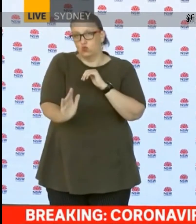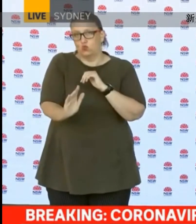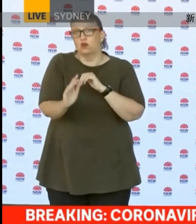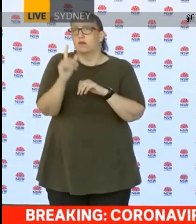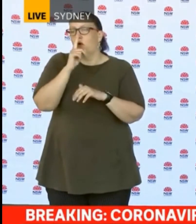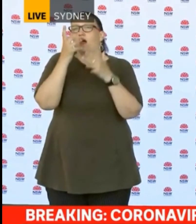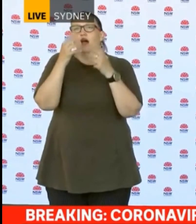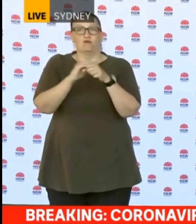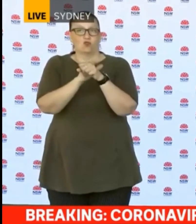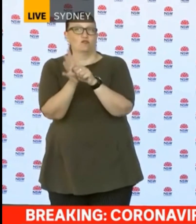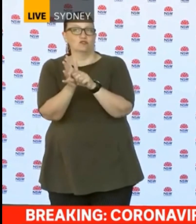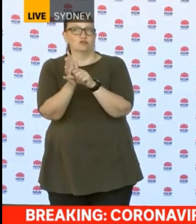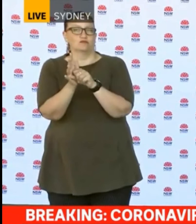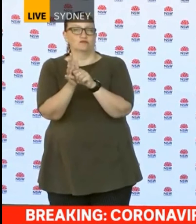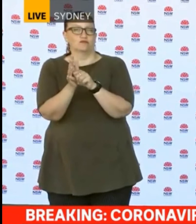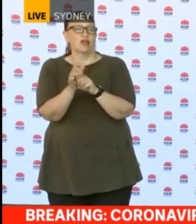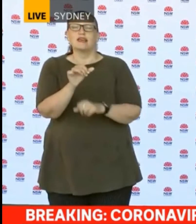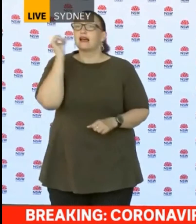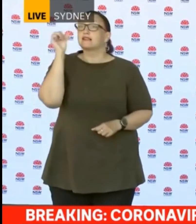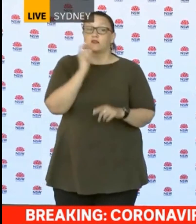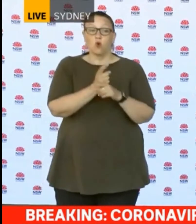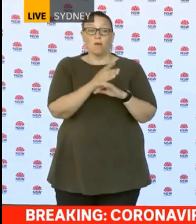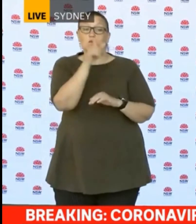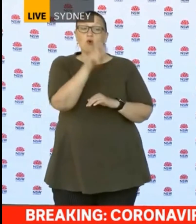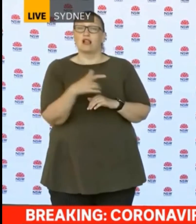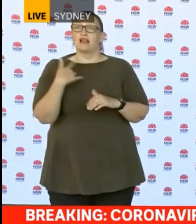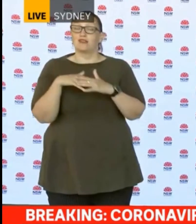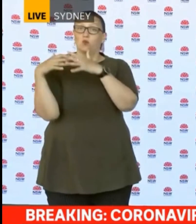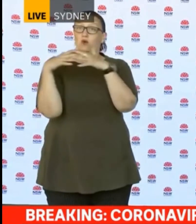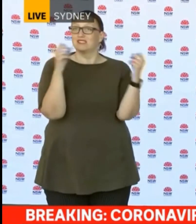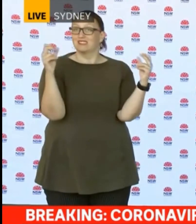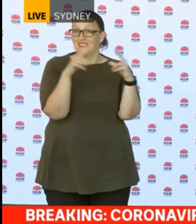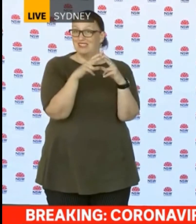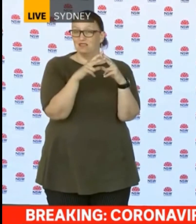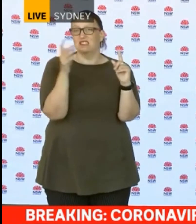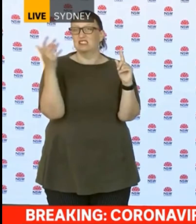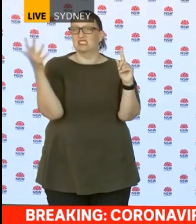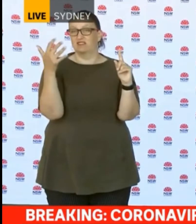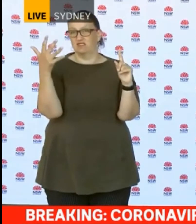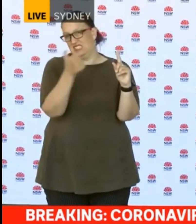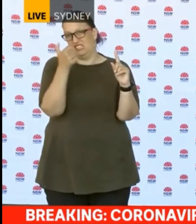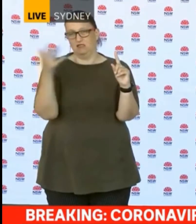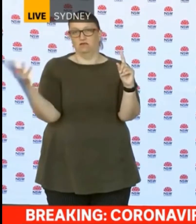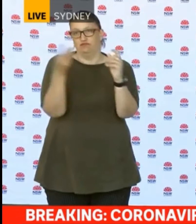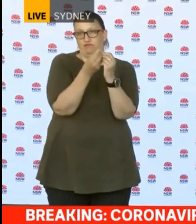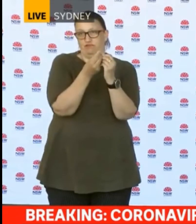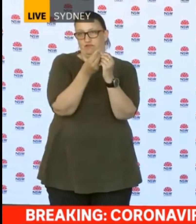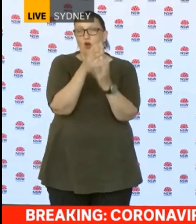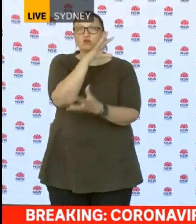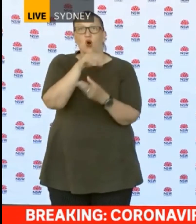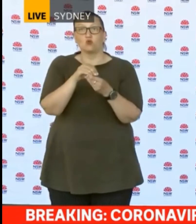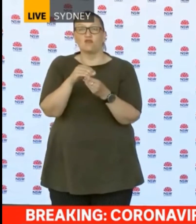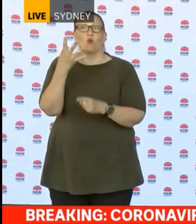close contacts of the Western Sydney case reported yesterday. So this brings the total to 4,877. There